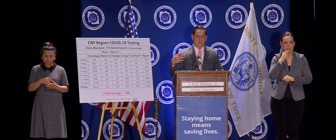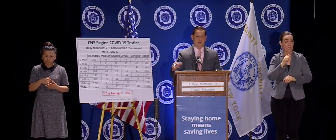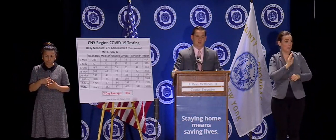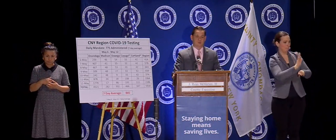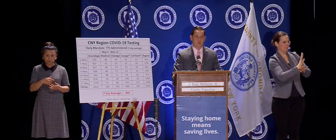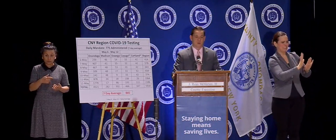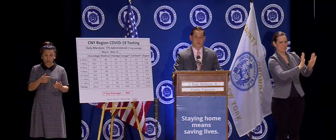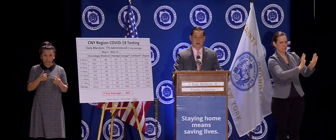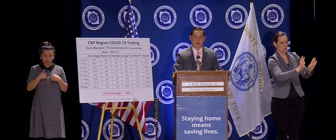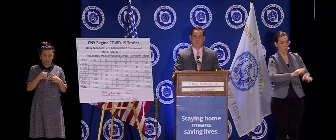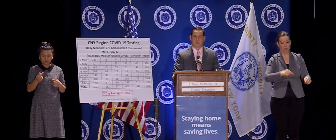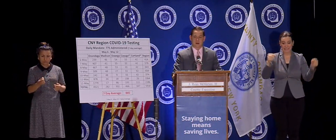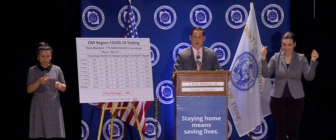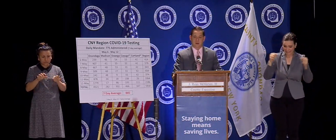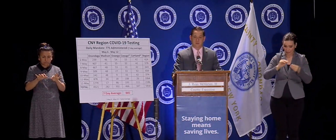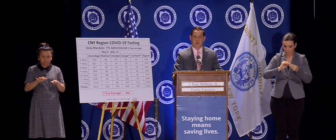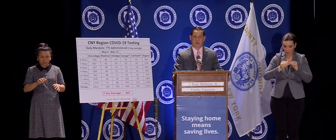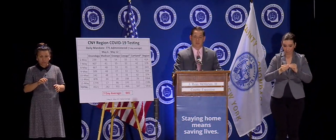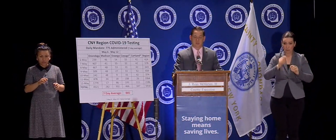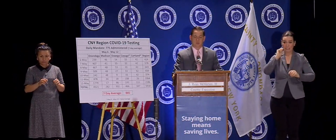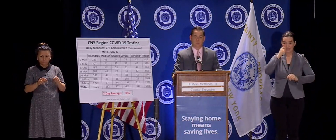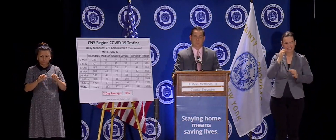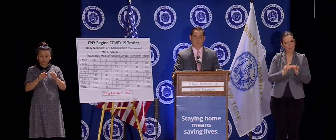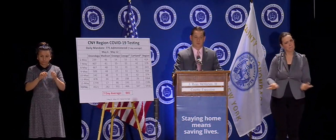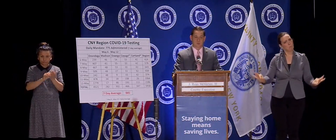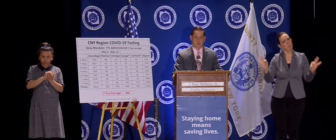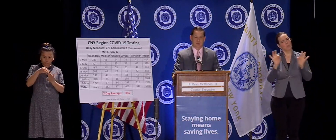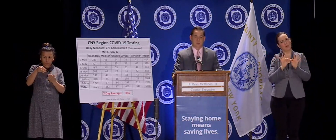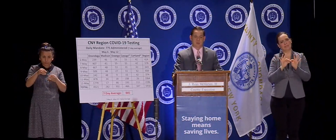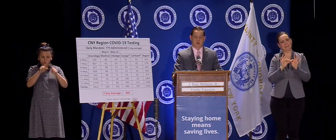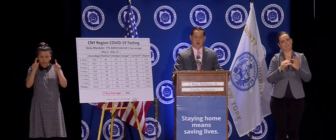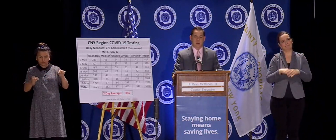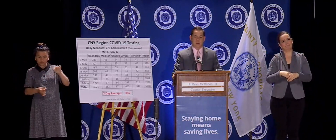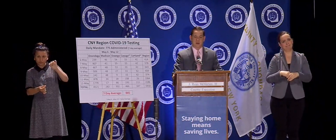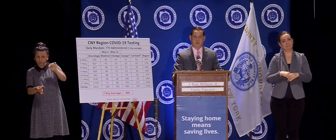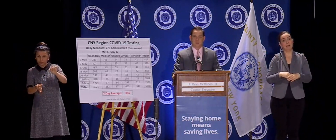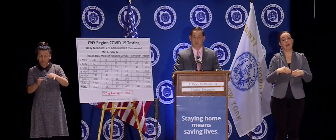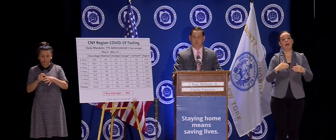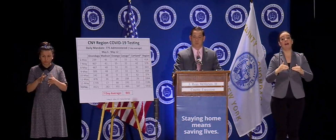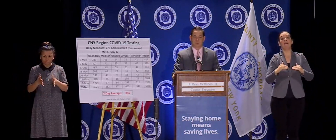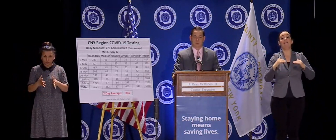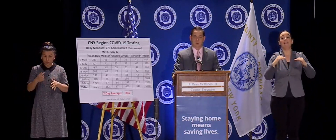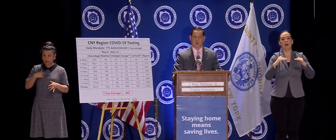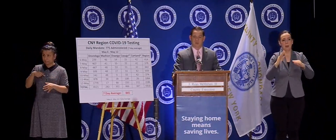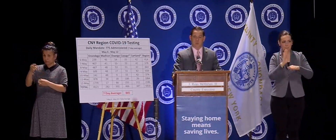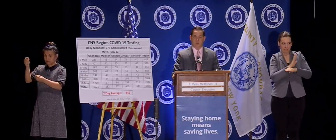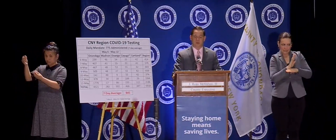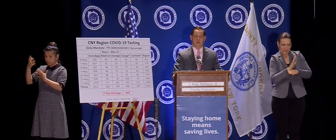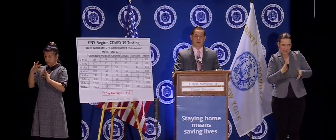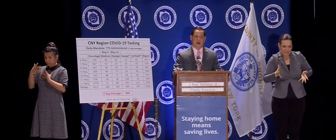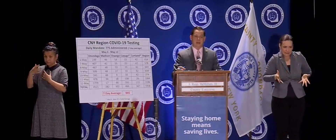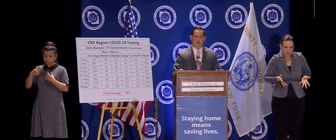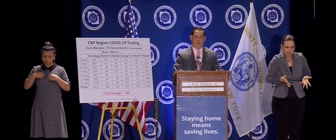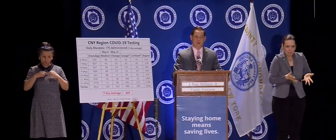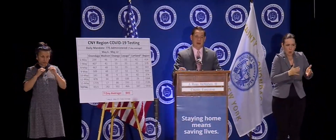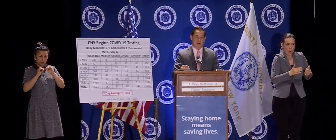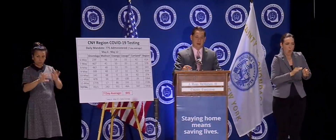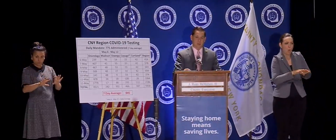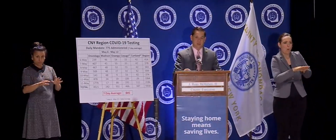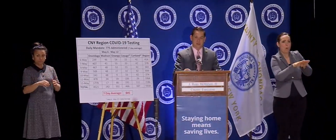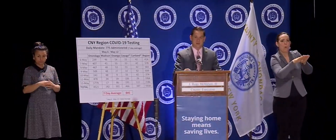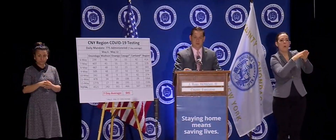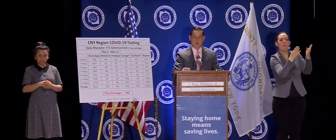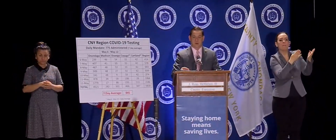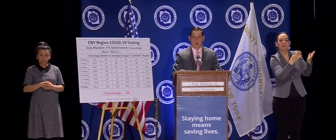Now we can start to focus in on communication with the business community and the consumers about what's open, how to do it,